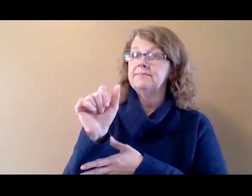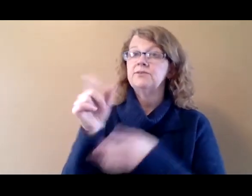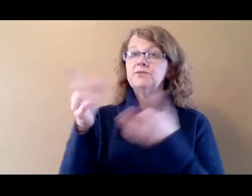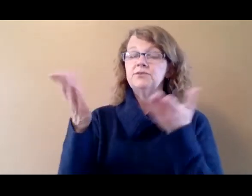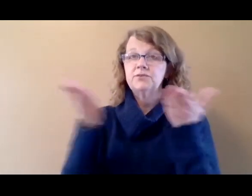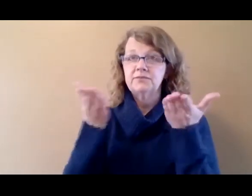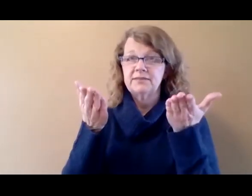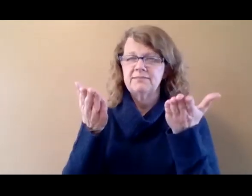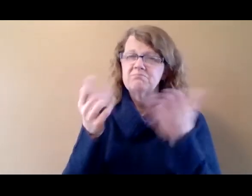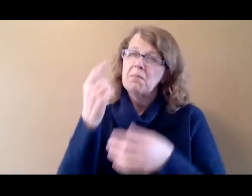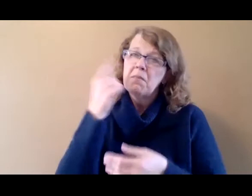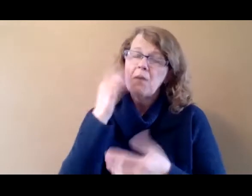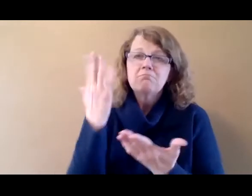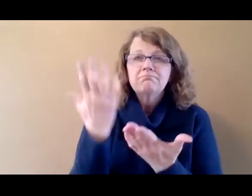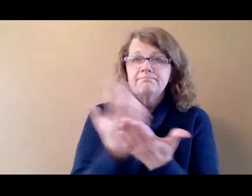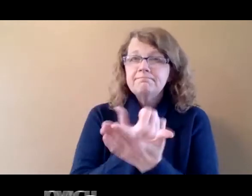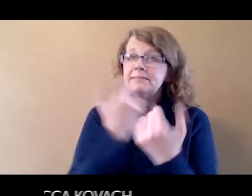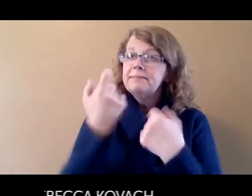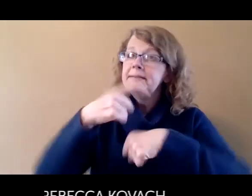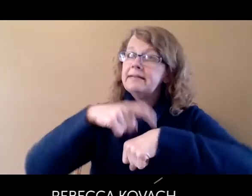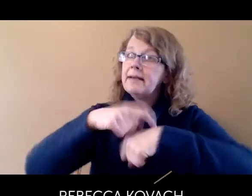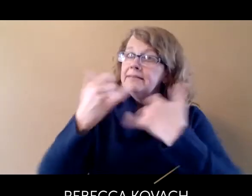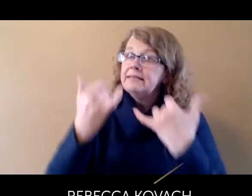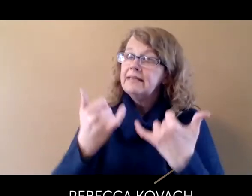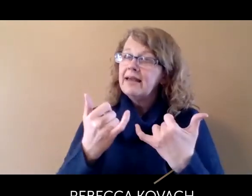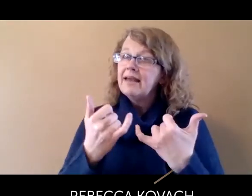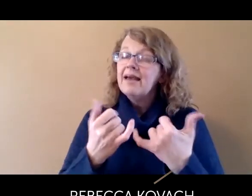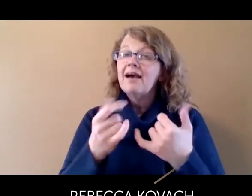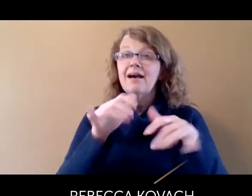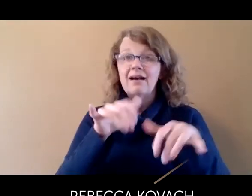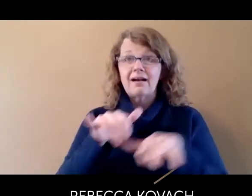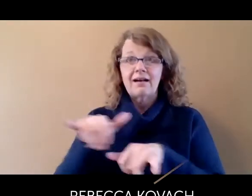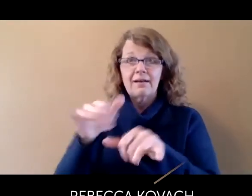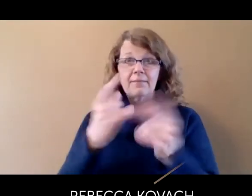today to answer some common questions that we get asked during open houses.